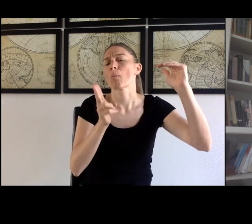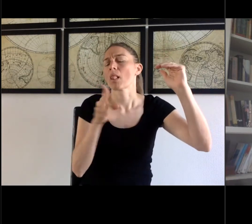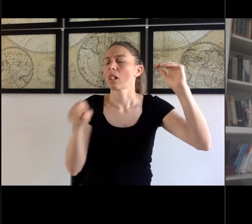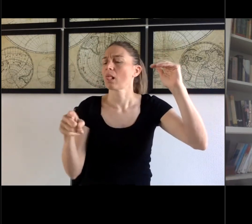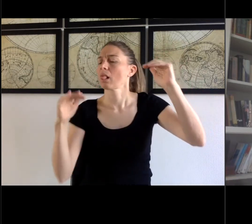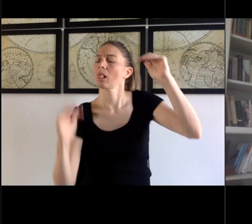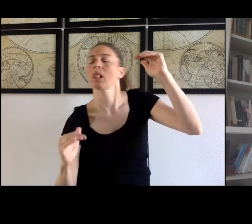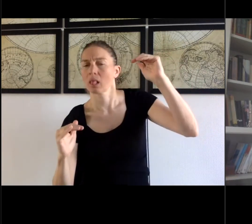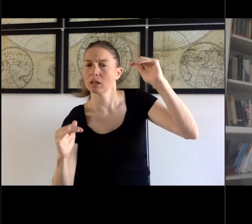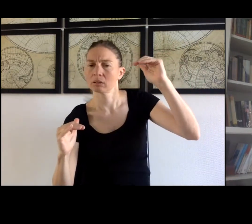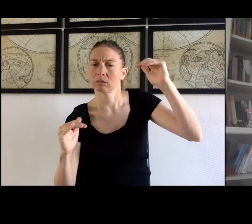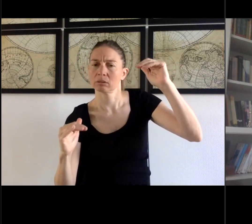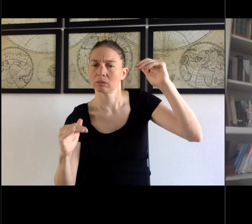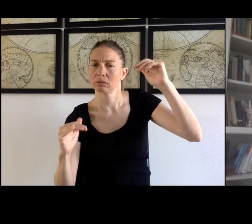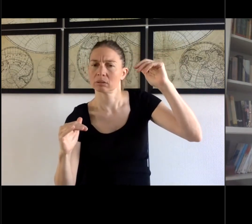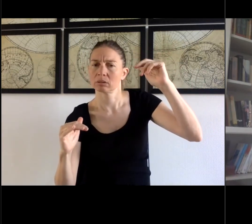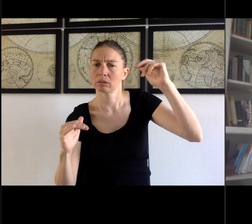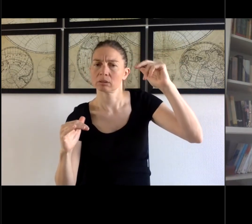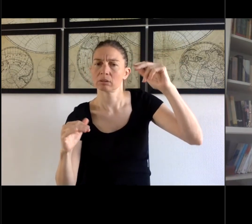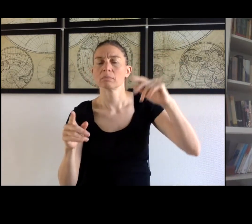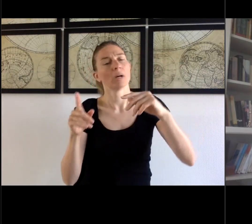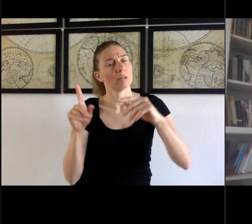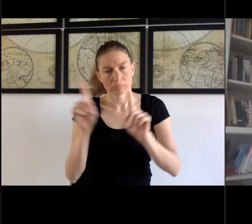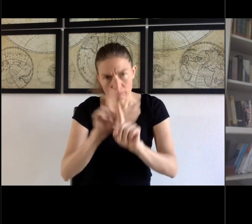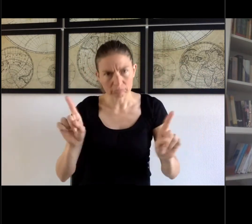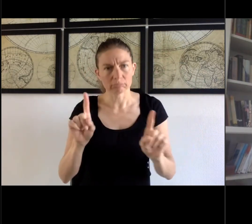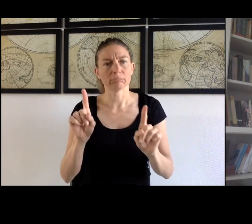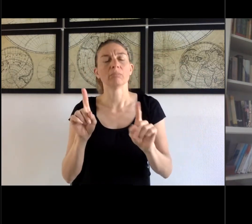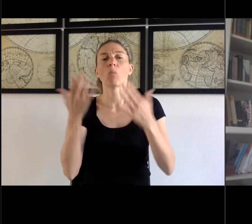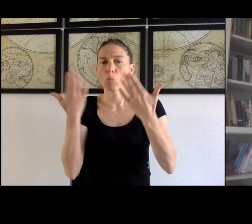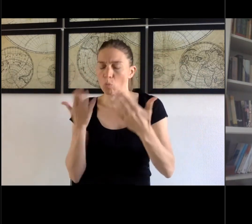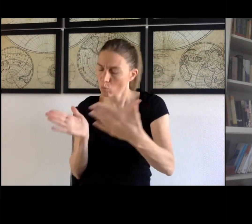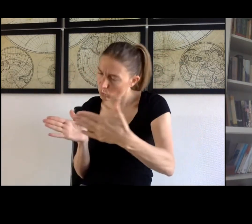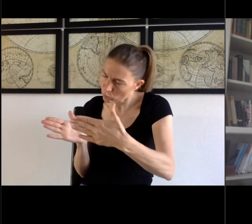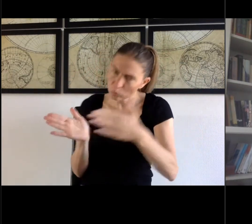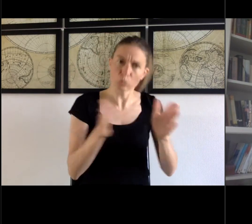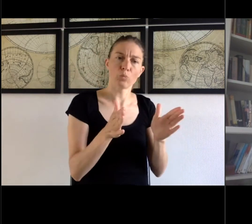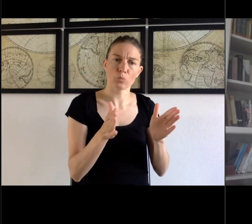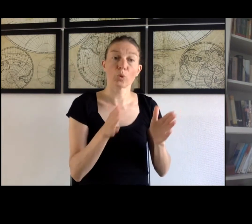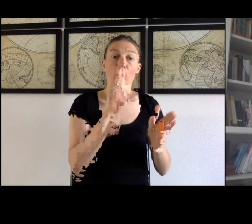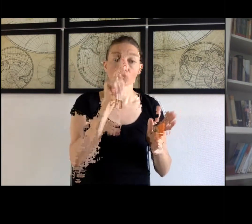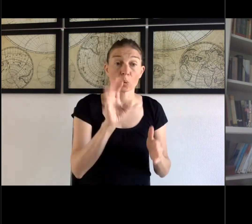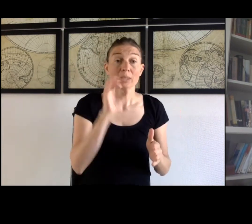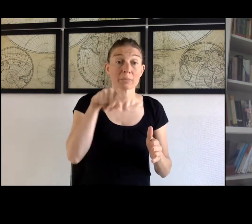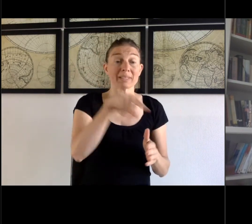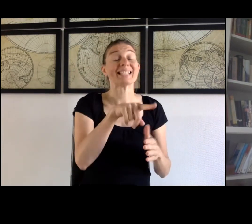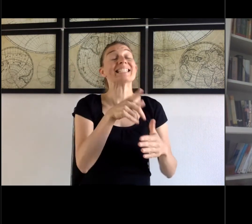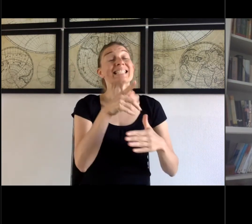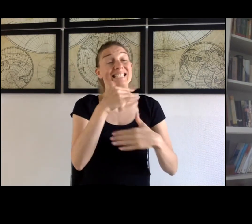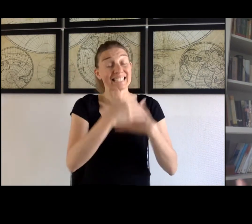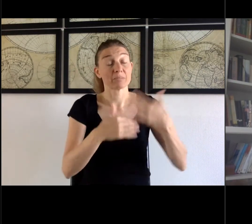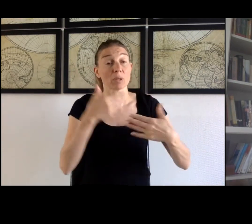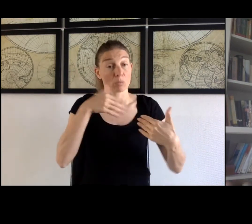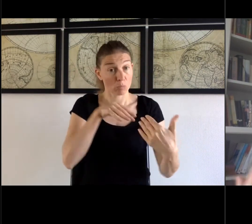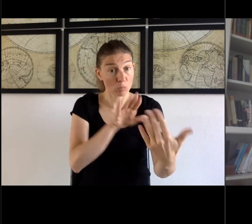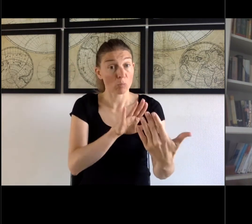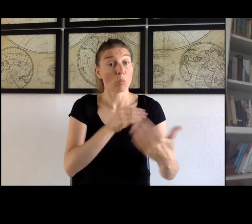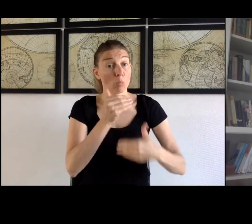we're moving and we're aiming that with the convention, we're seeing a transition towards the disability approach, which will be assessing